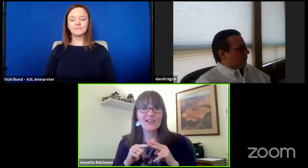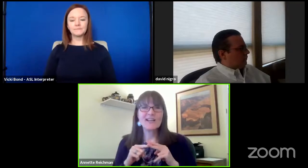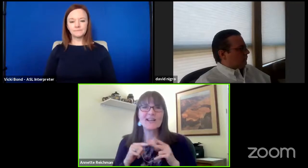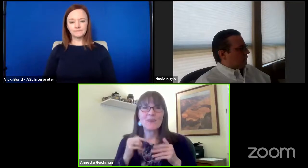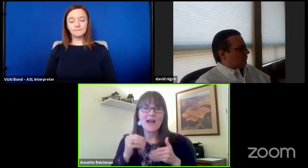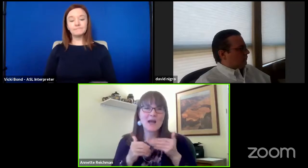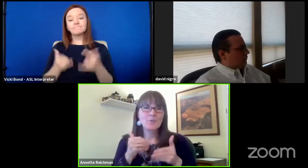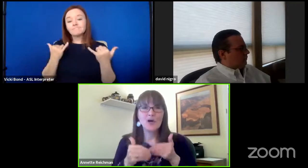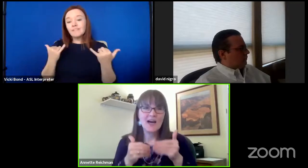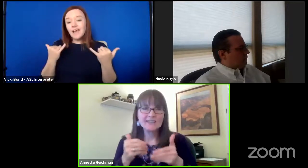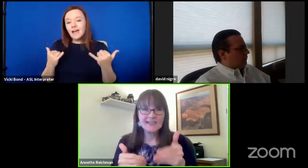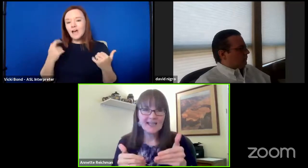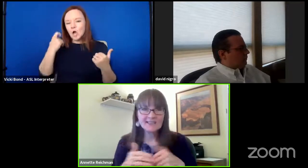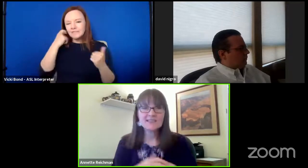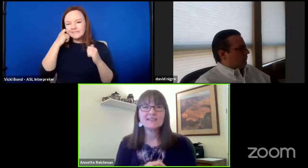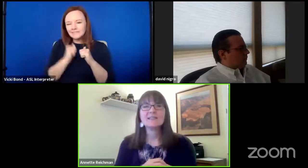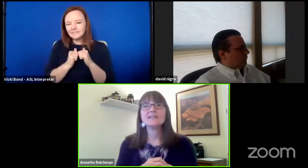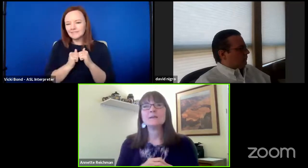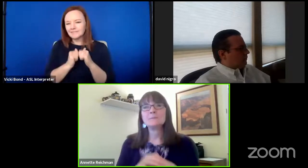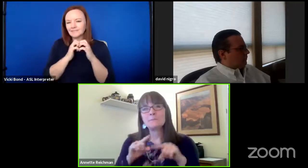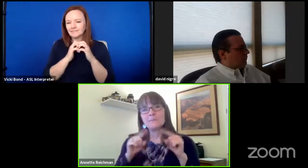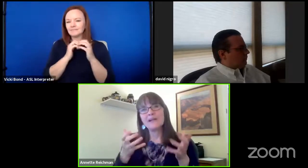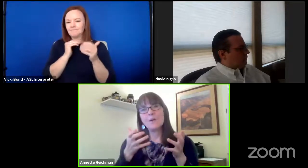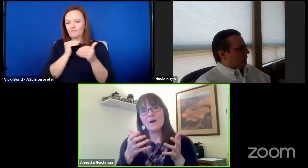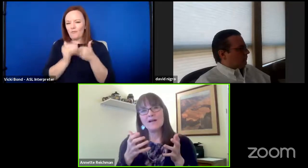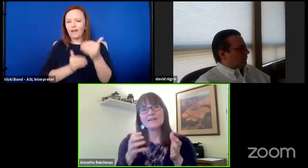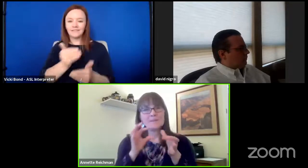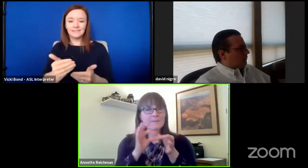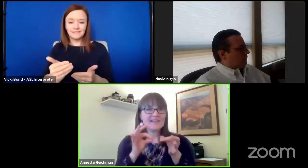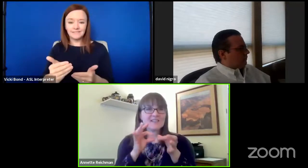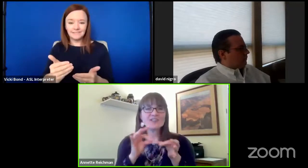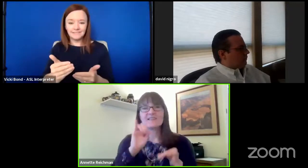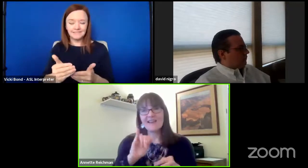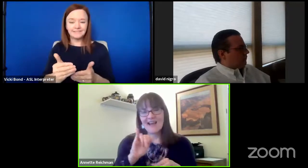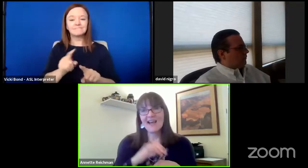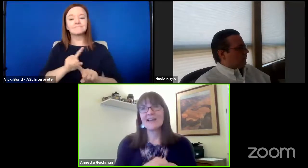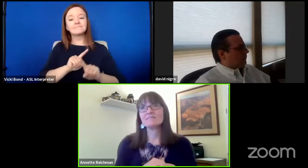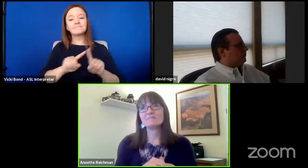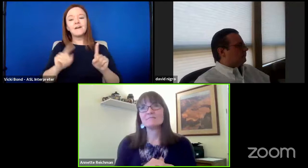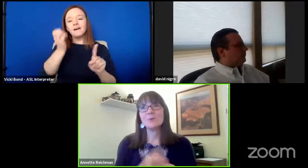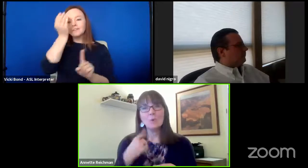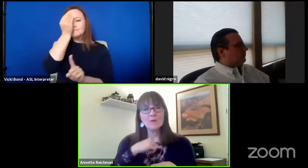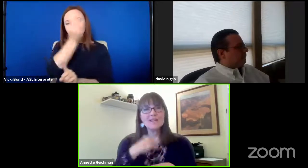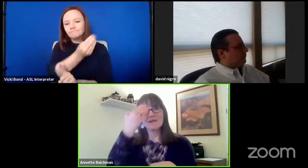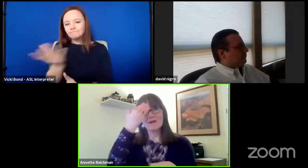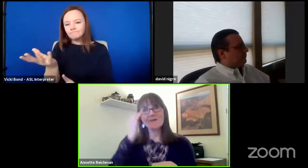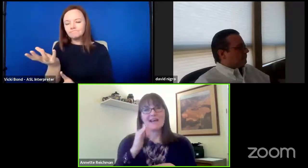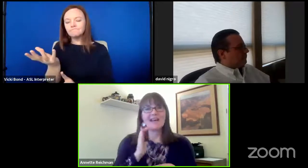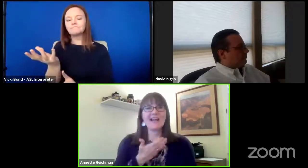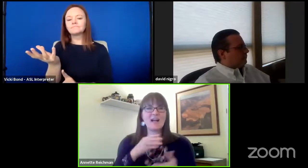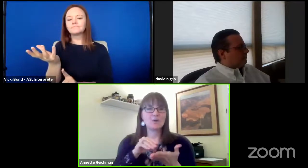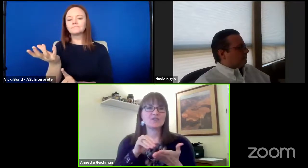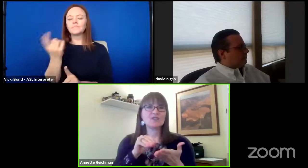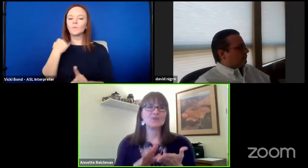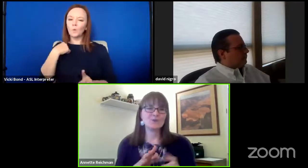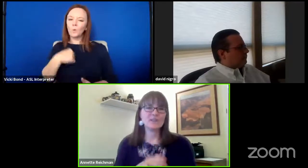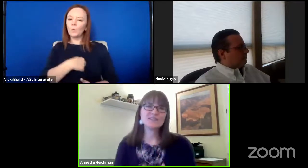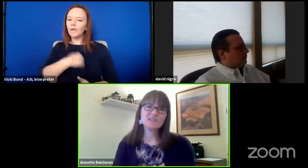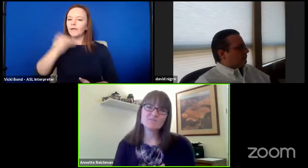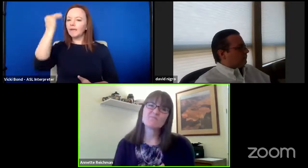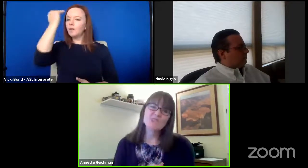just starting that process, but I want to mention that we know that